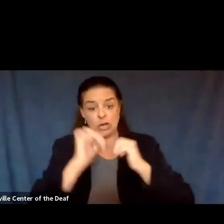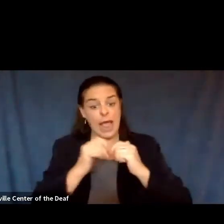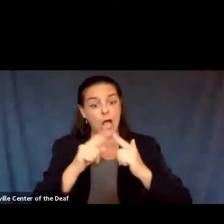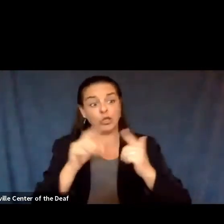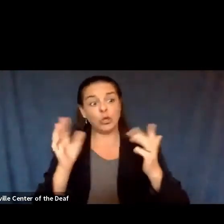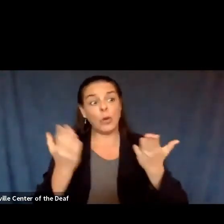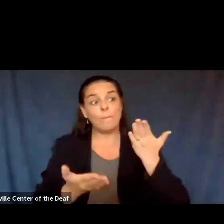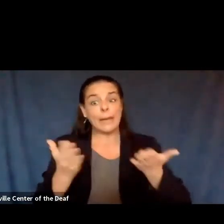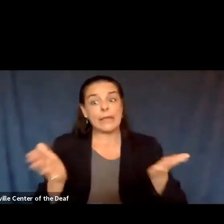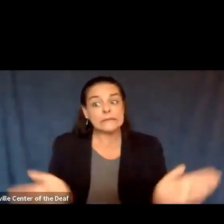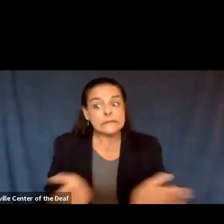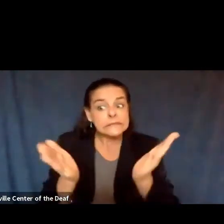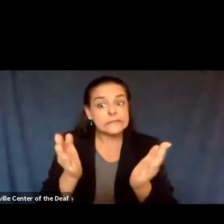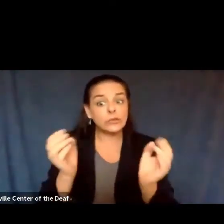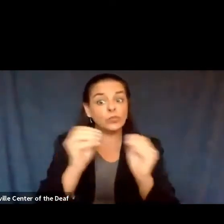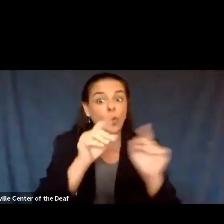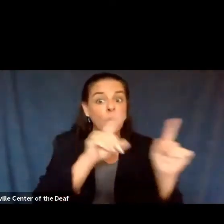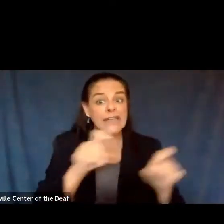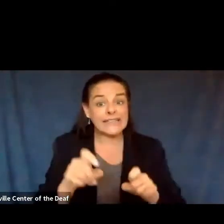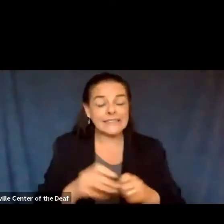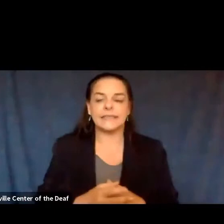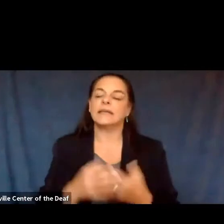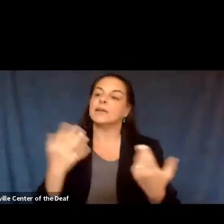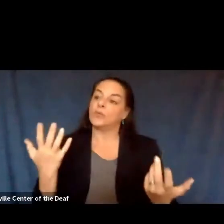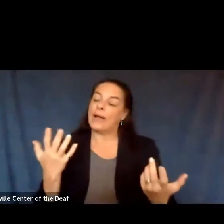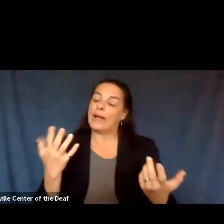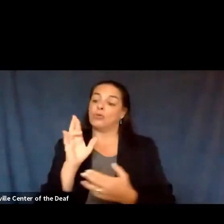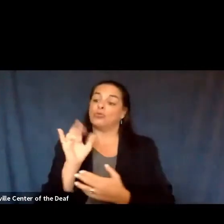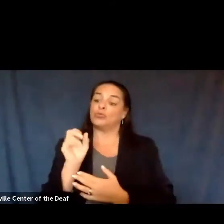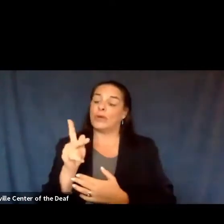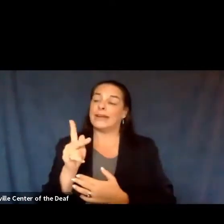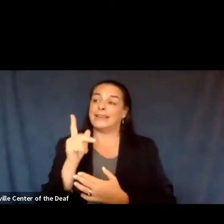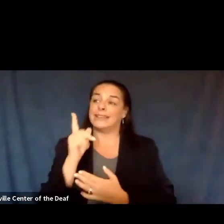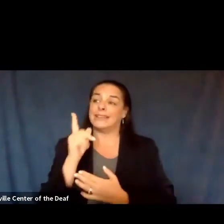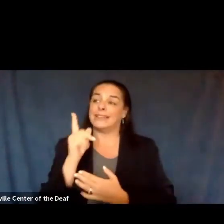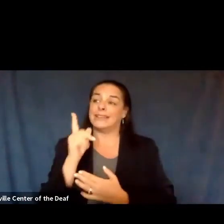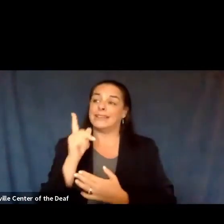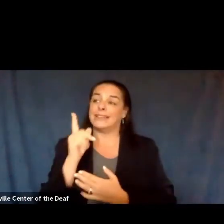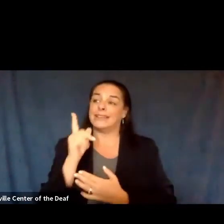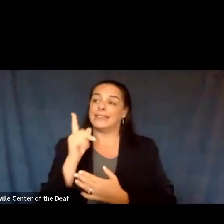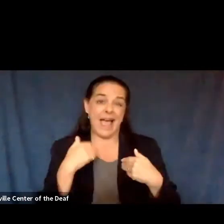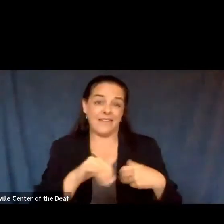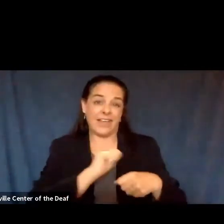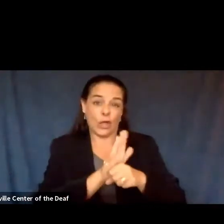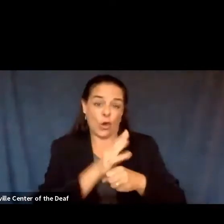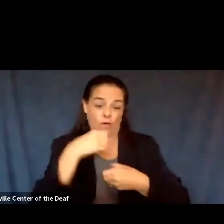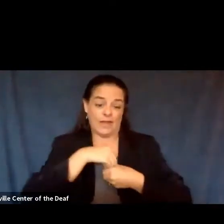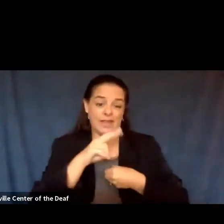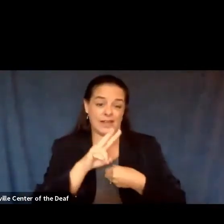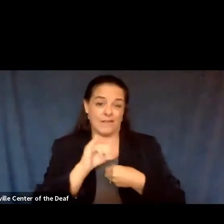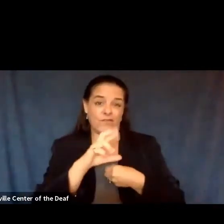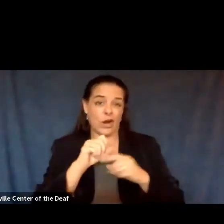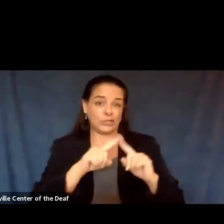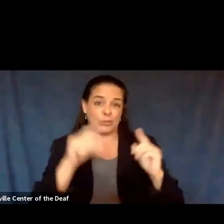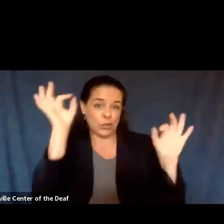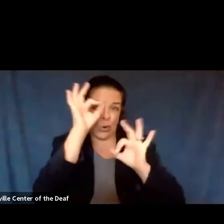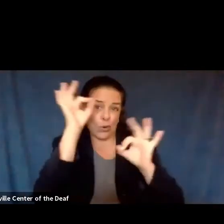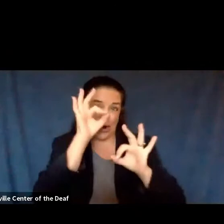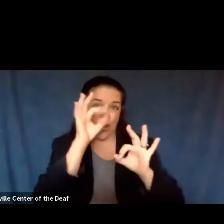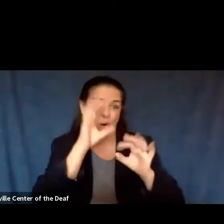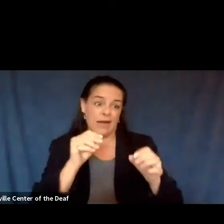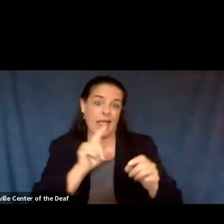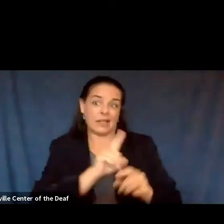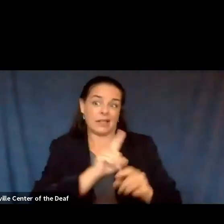testing? Well, we risk people having COVID and walking around and being unaware that they have it and making other people